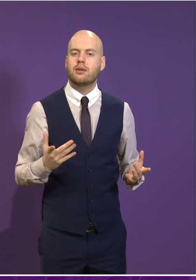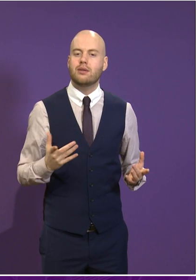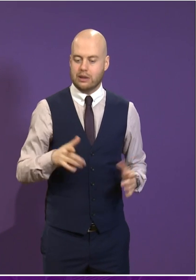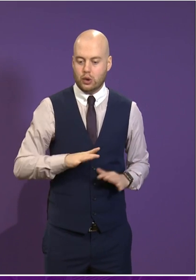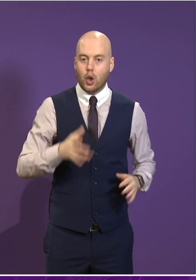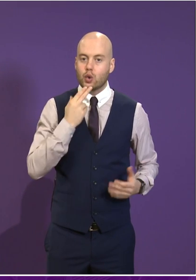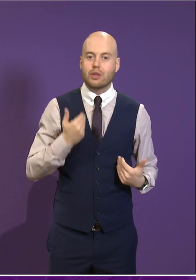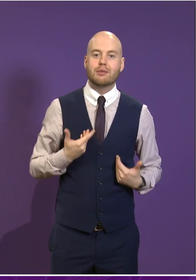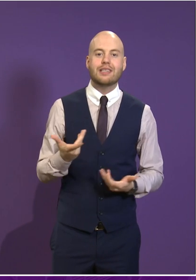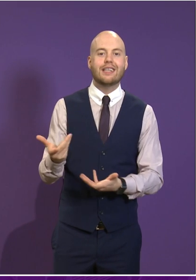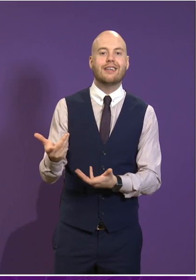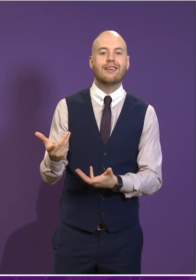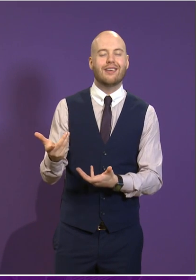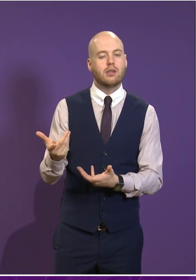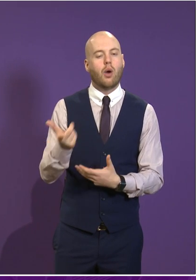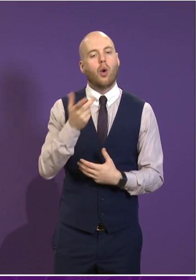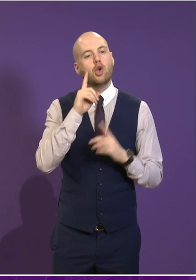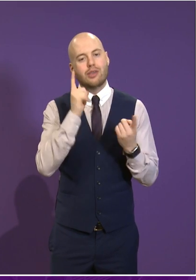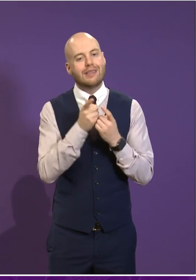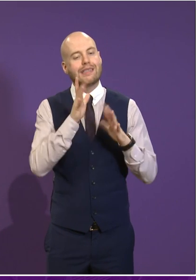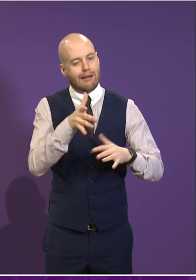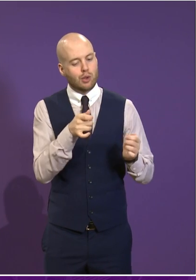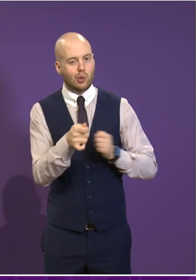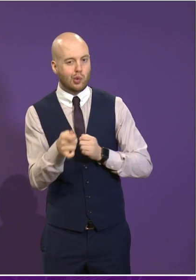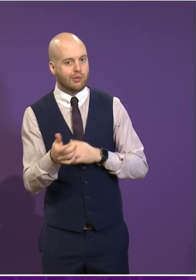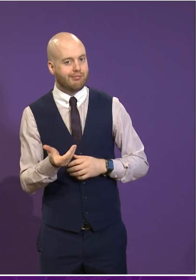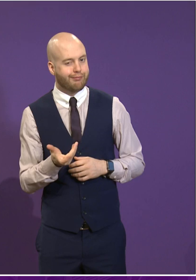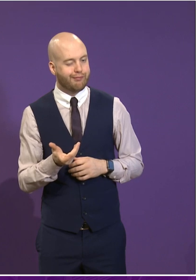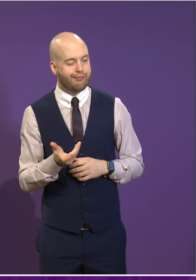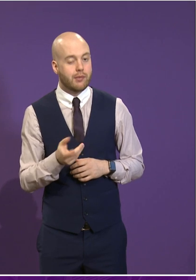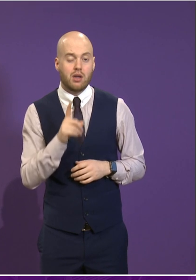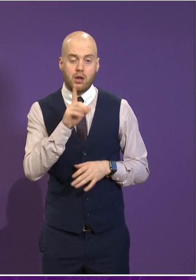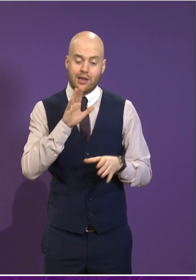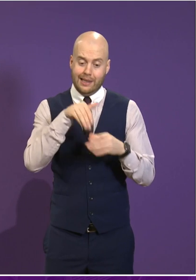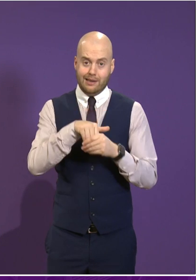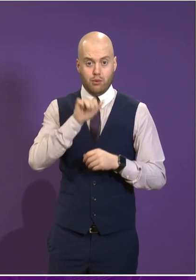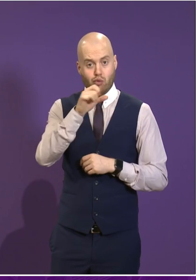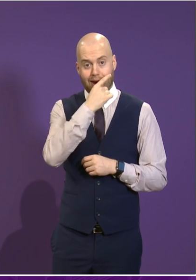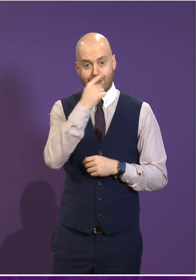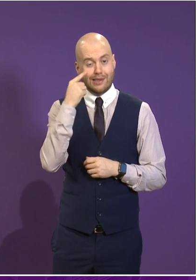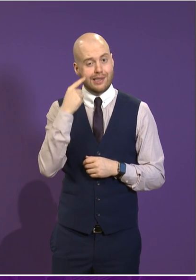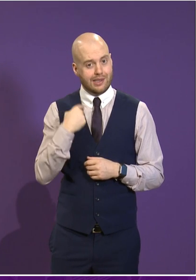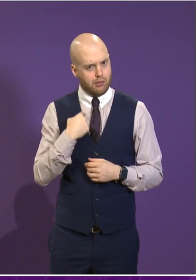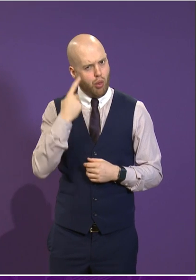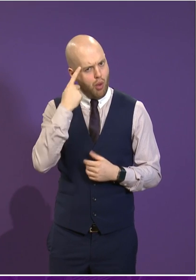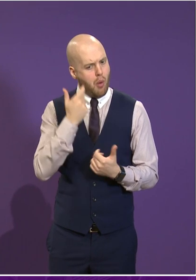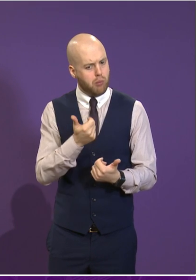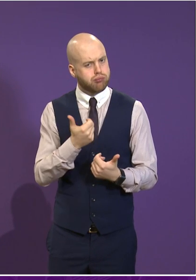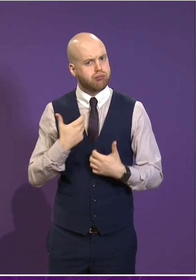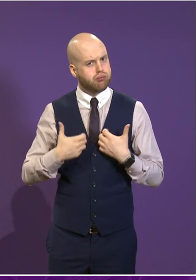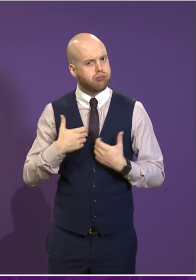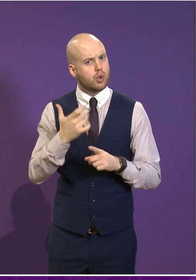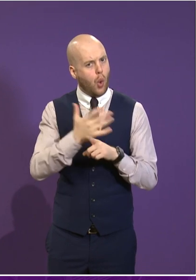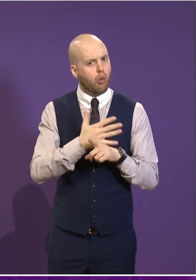say, box clever. And I within the evidence, I thought there were some very good stories about how that was